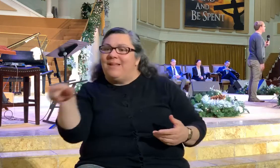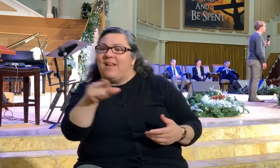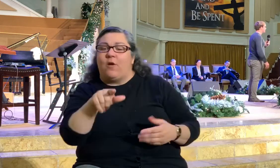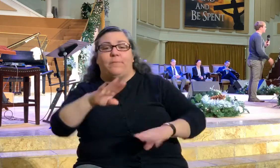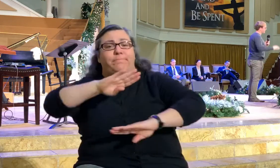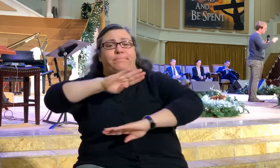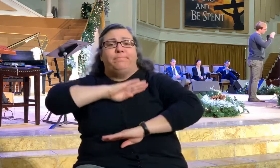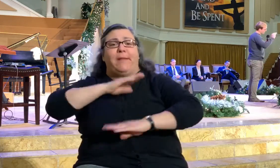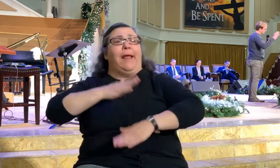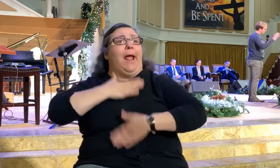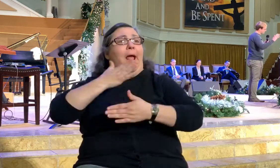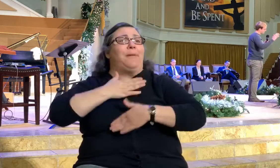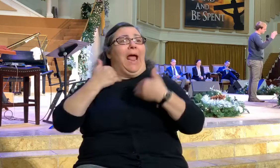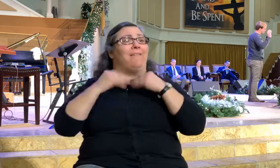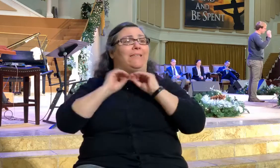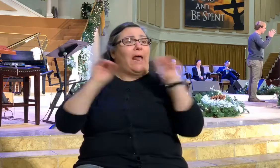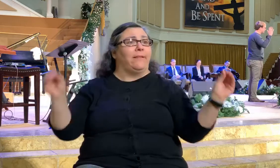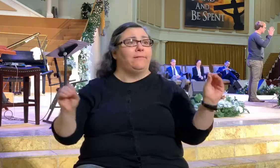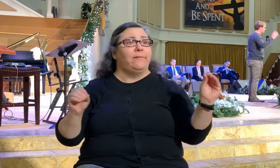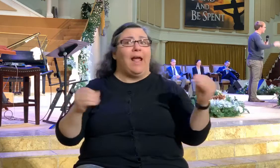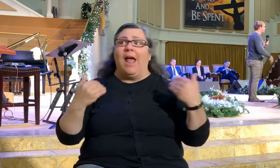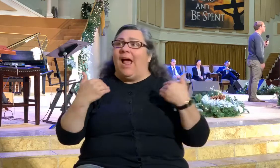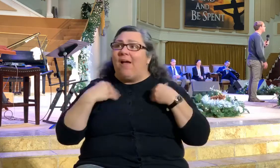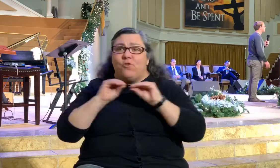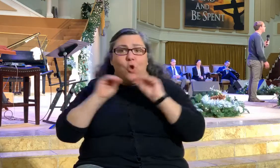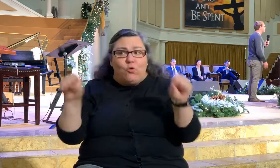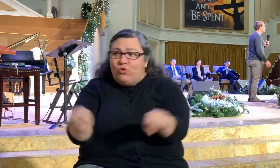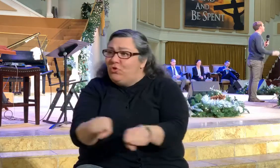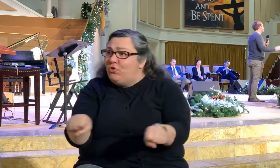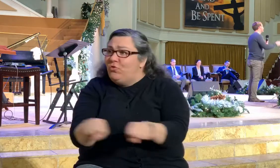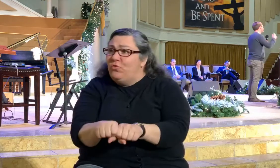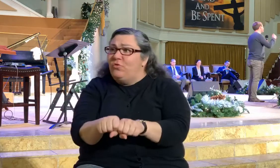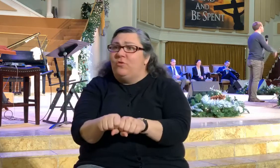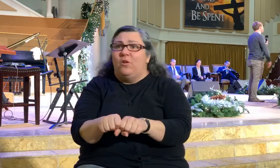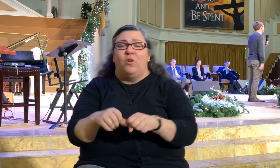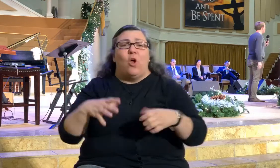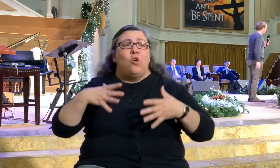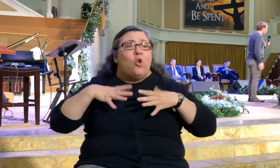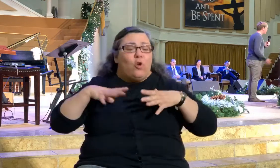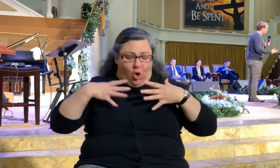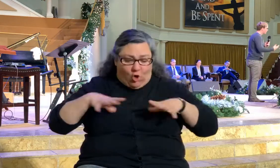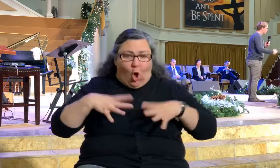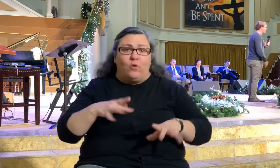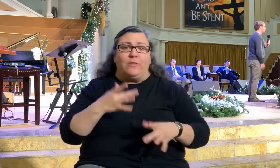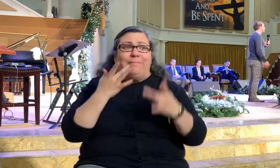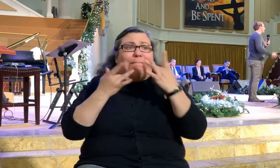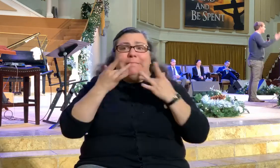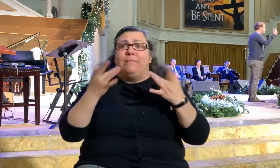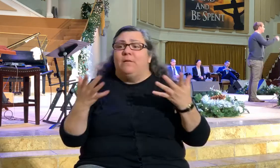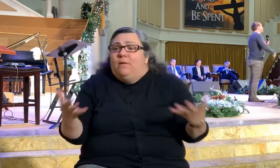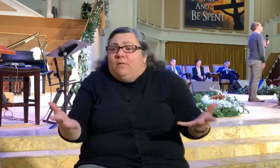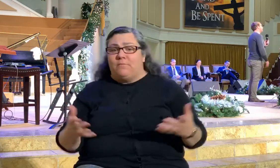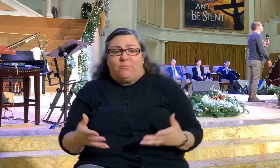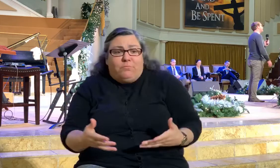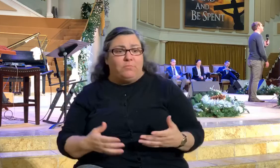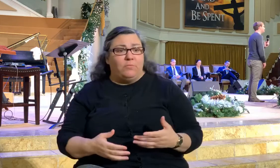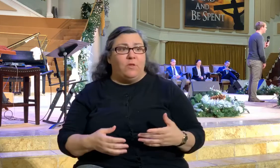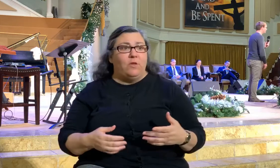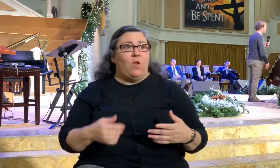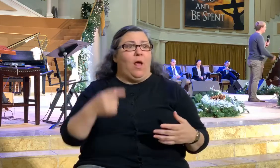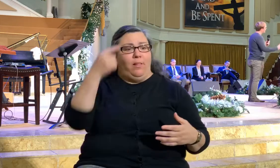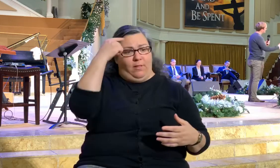nothing. They're running around barefoot, barely any clothes. And then you're saying, oh, I'm hungry. And they're like, oh, I haven't eaten for